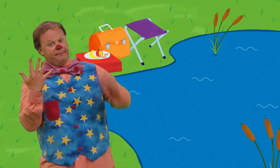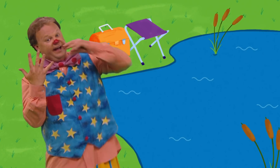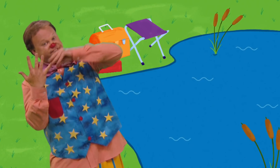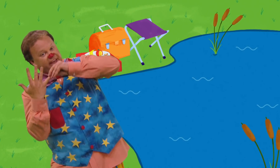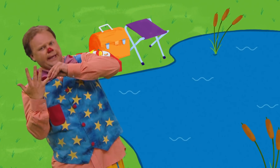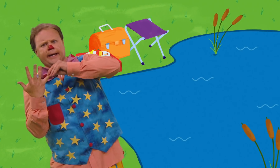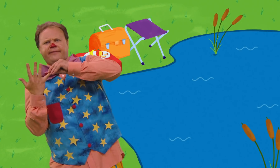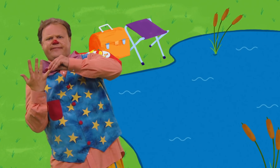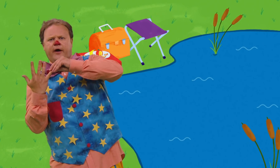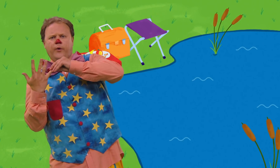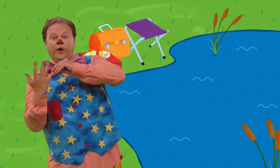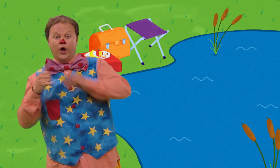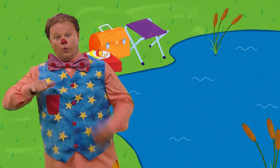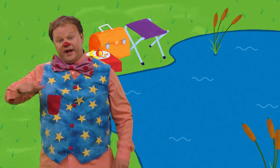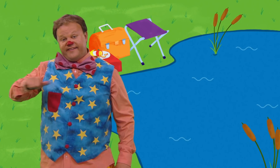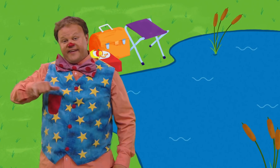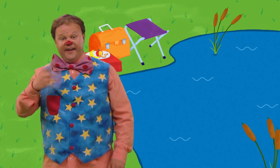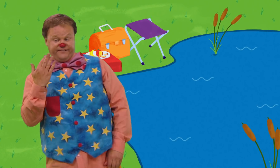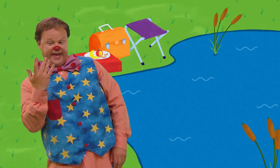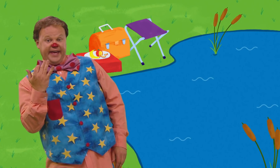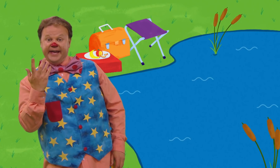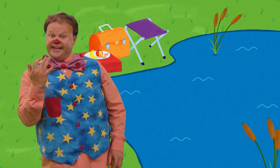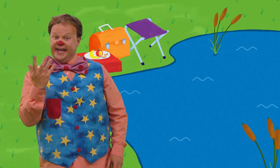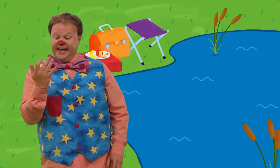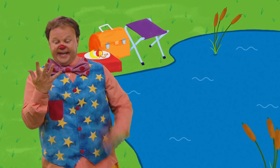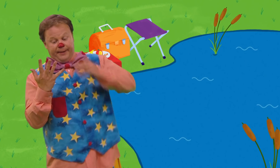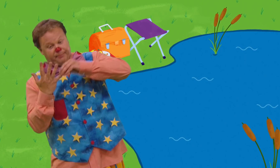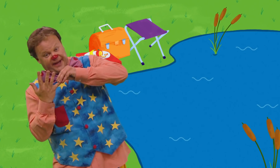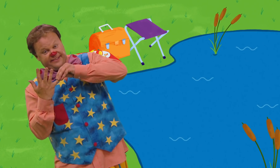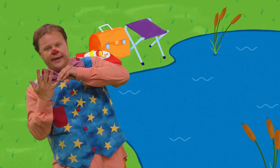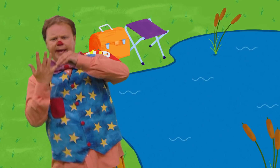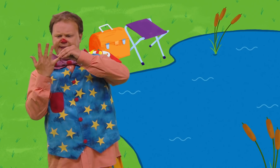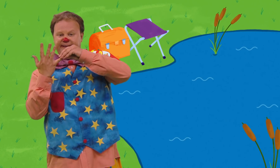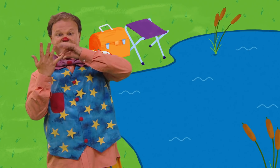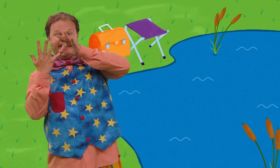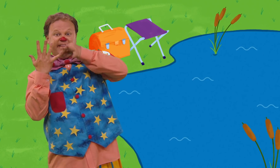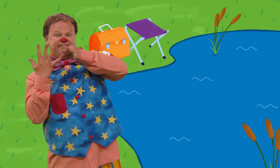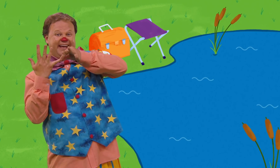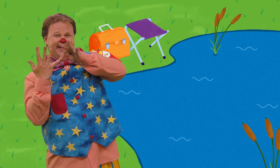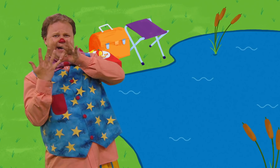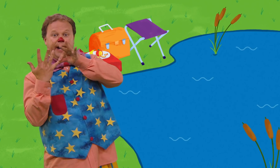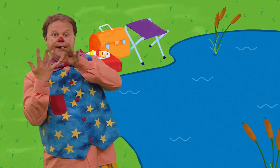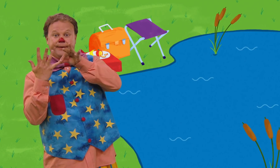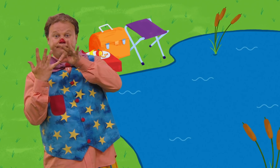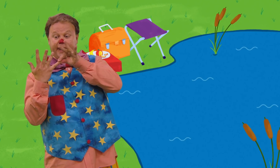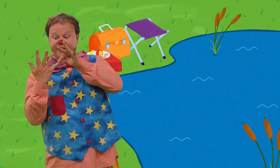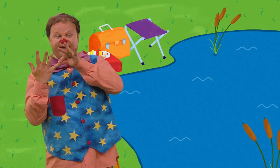my finger so. Which finger did it bite? This little finger on my